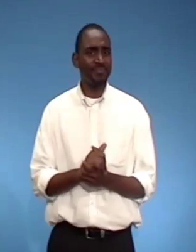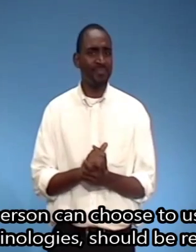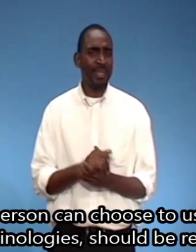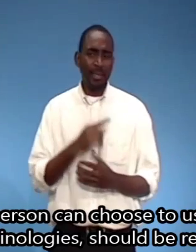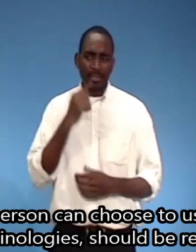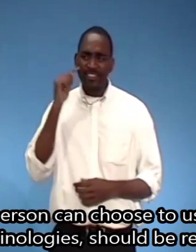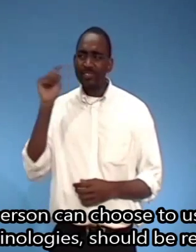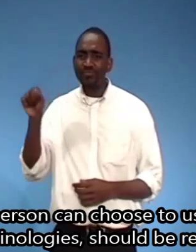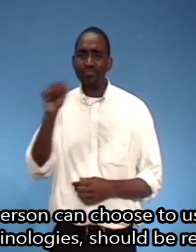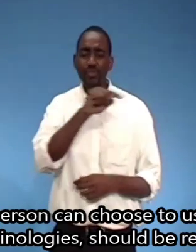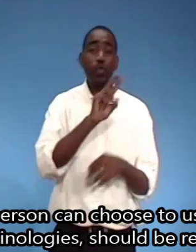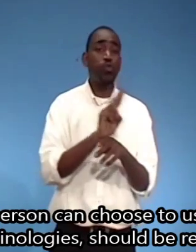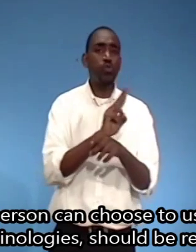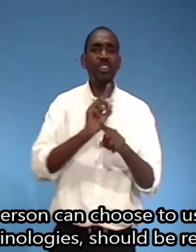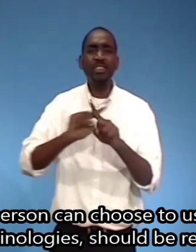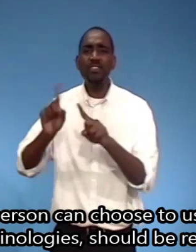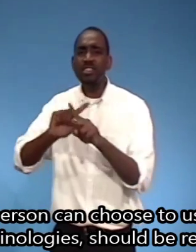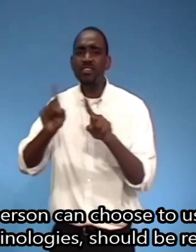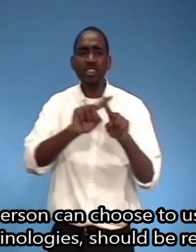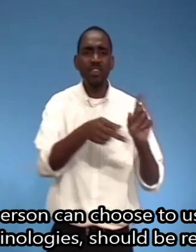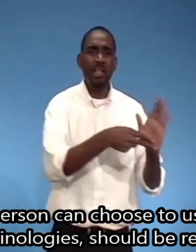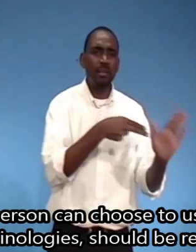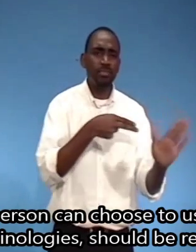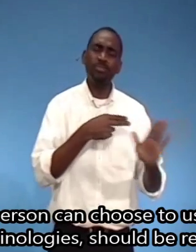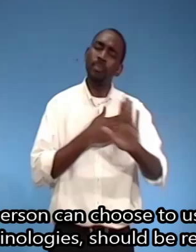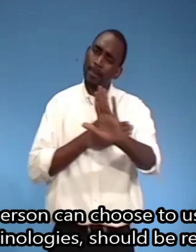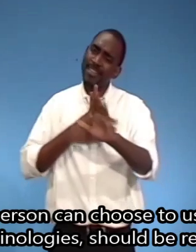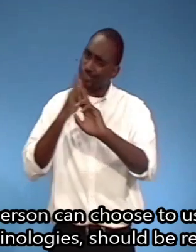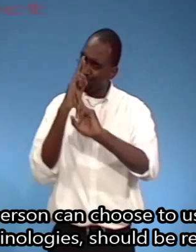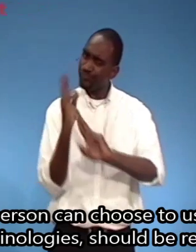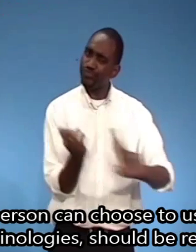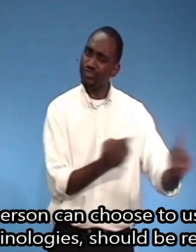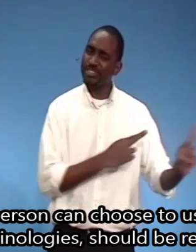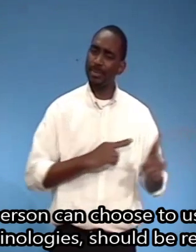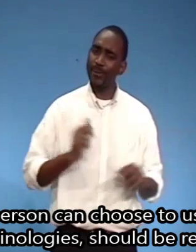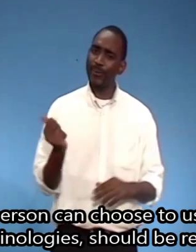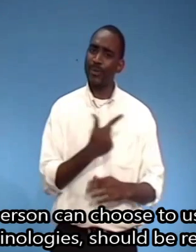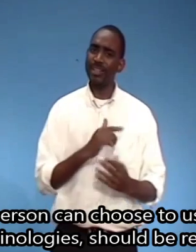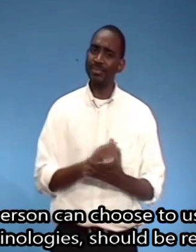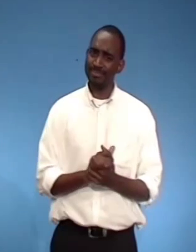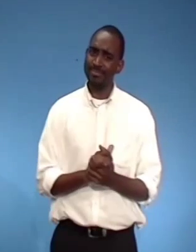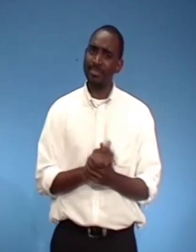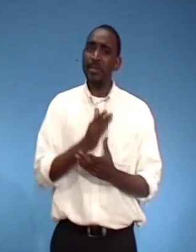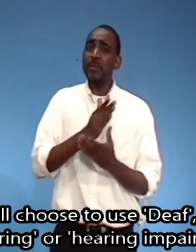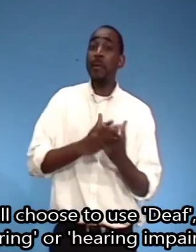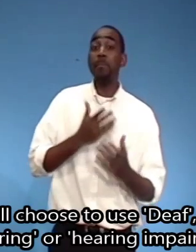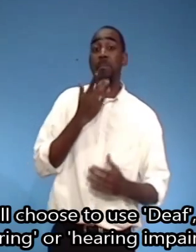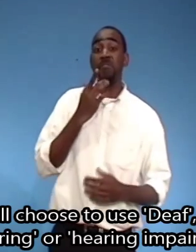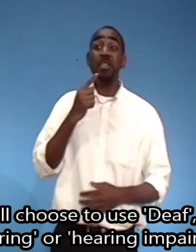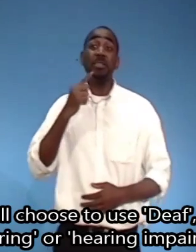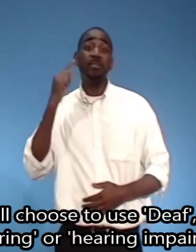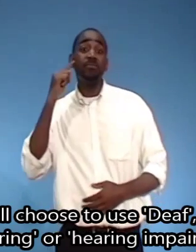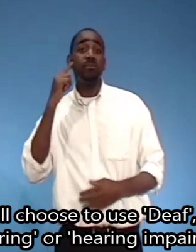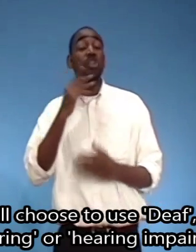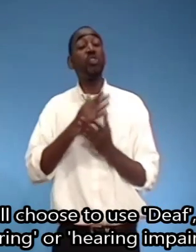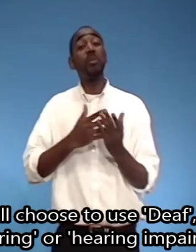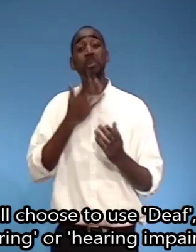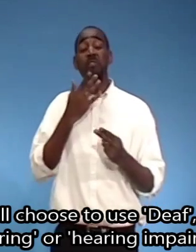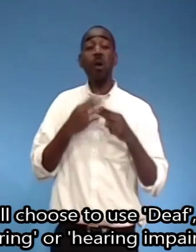family. A deaf person can choose to use any of the terminologies, and that should be respected. Some will choose to use